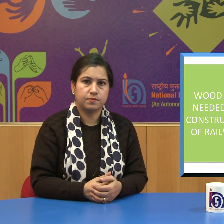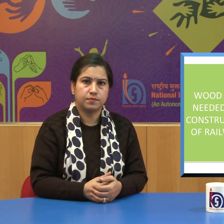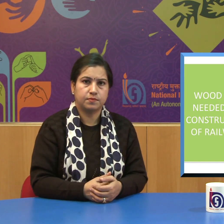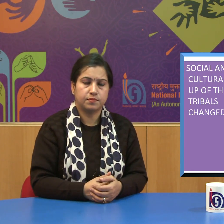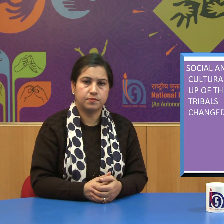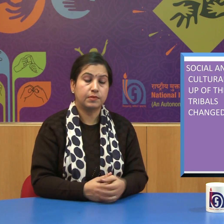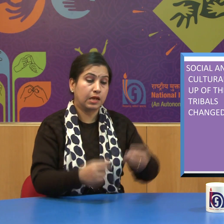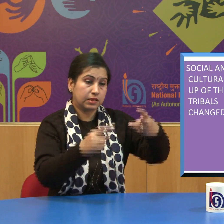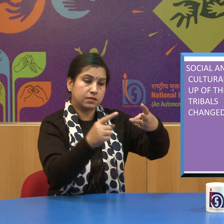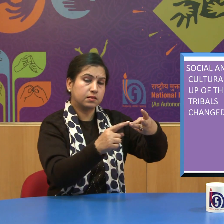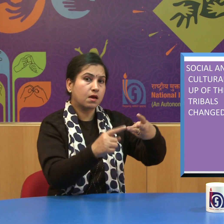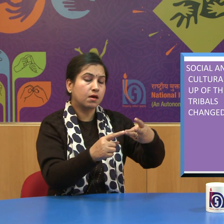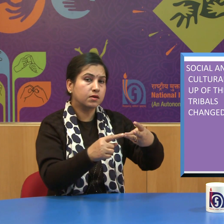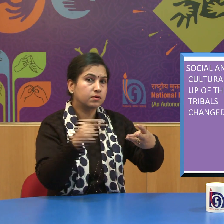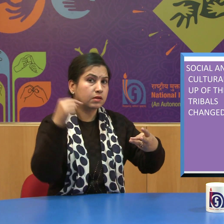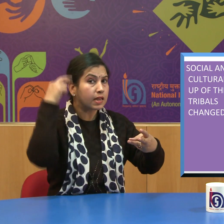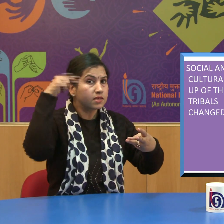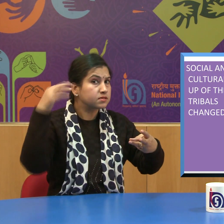The third reason was,